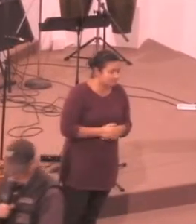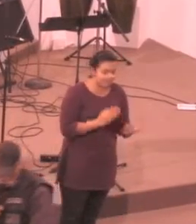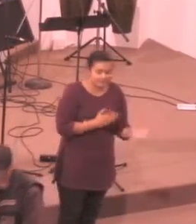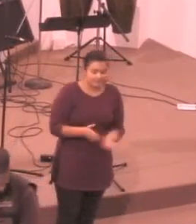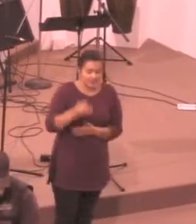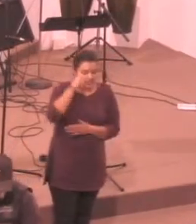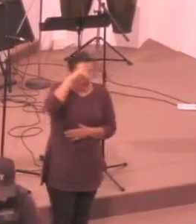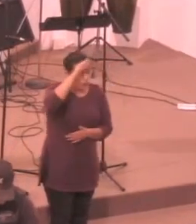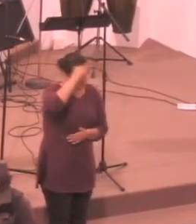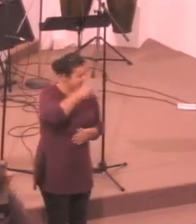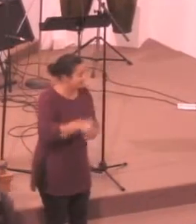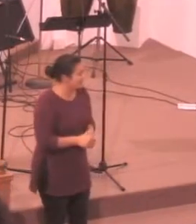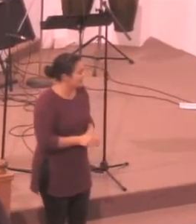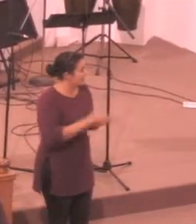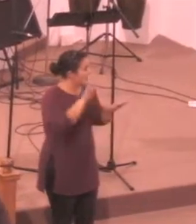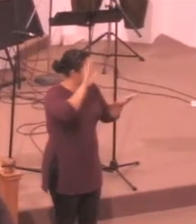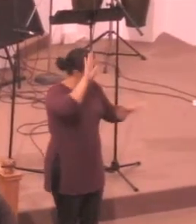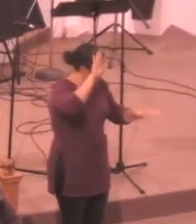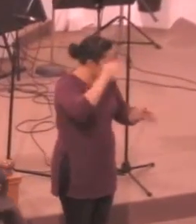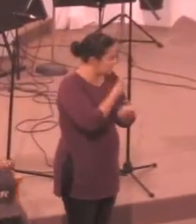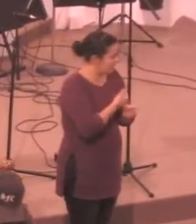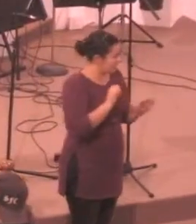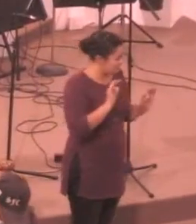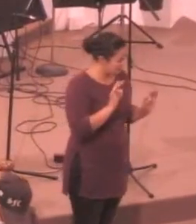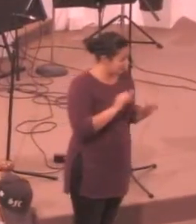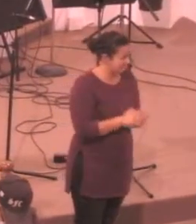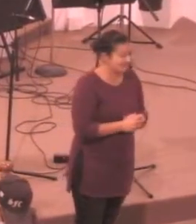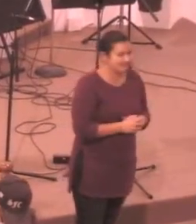All right, please join me in our set free pledge.